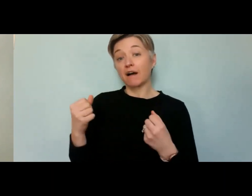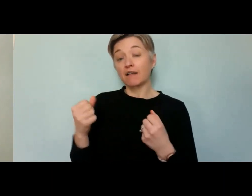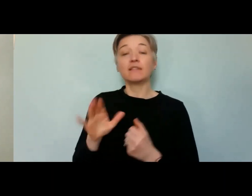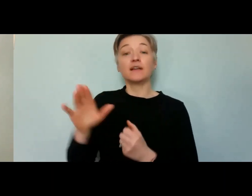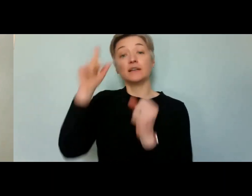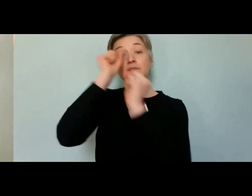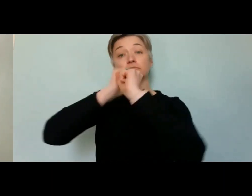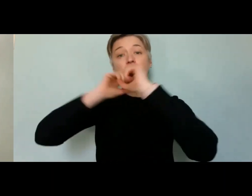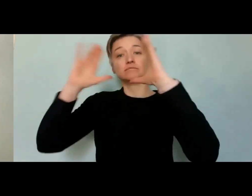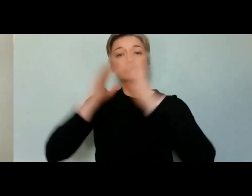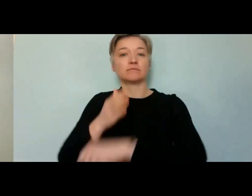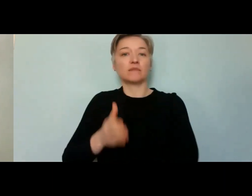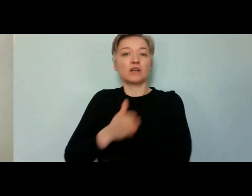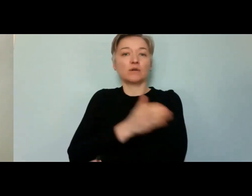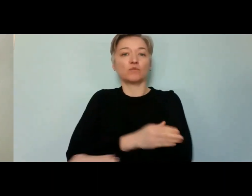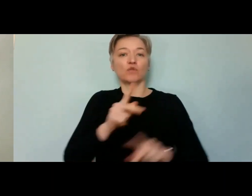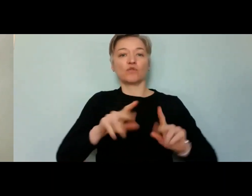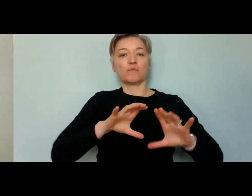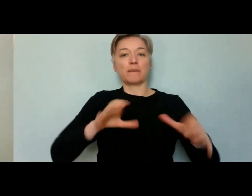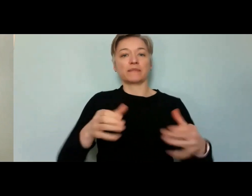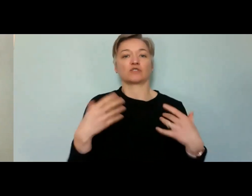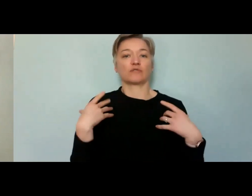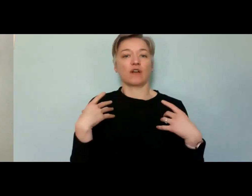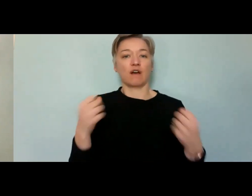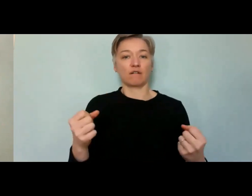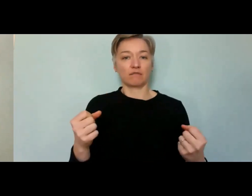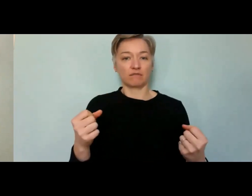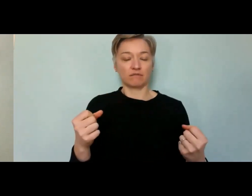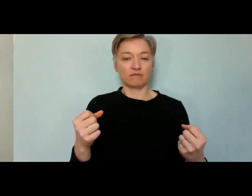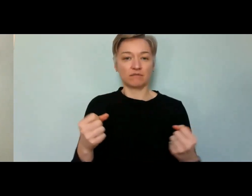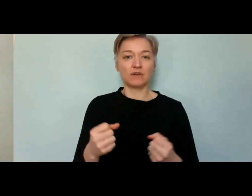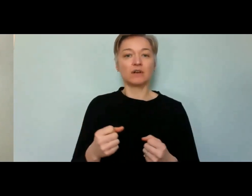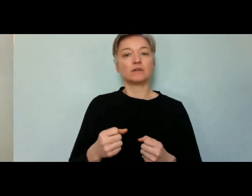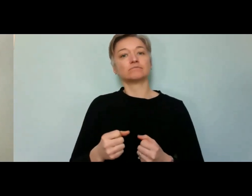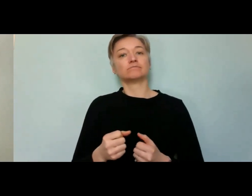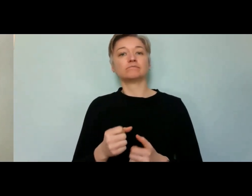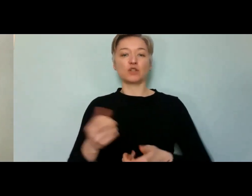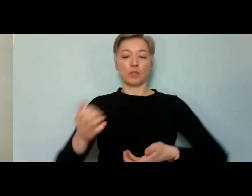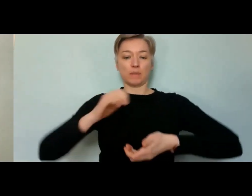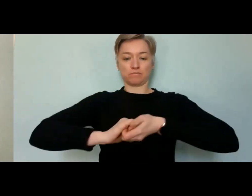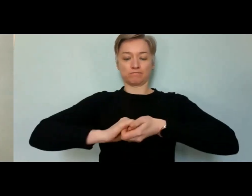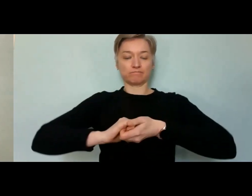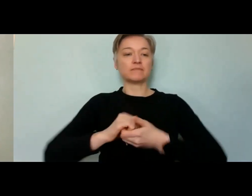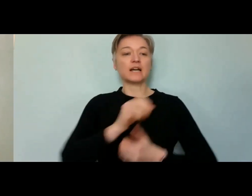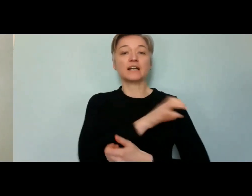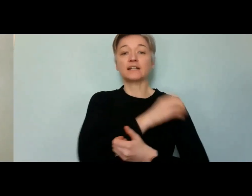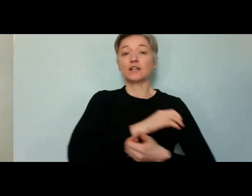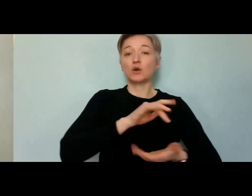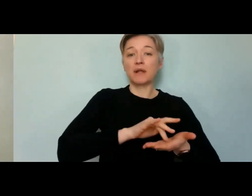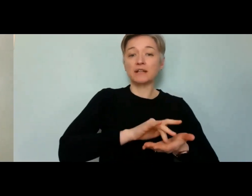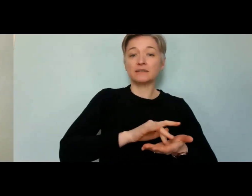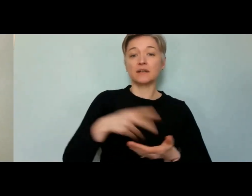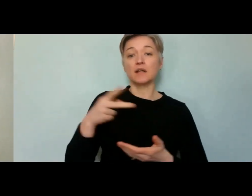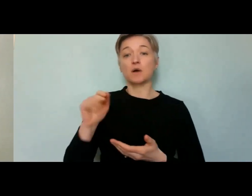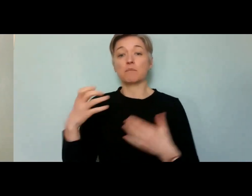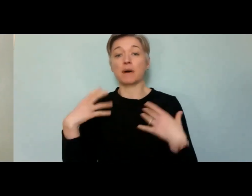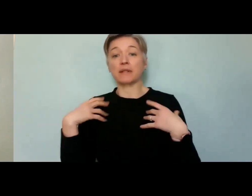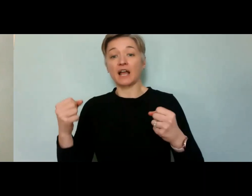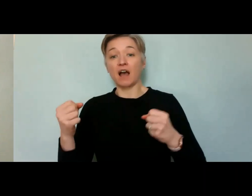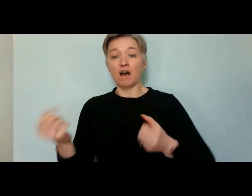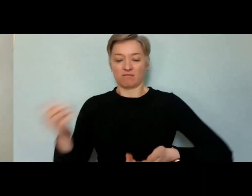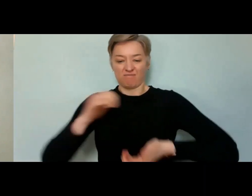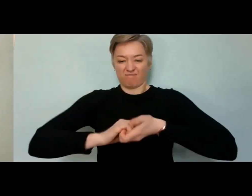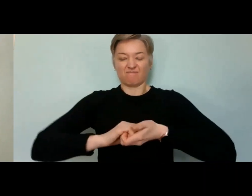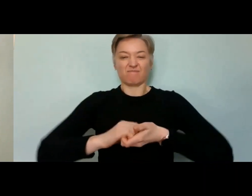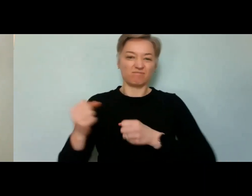is to improve population health by strengthening the collaboration between clinical medicine and public health in our community.